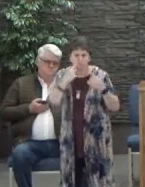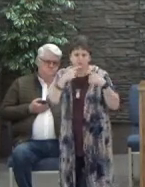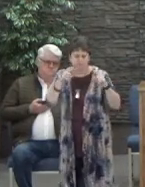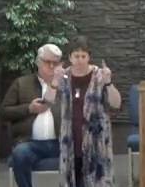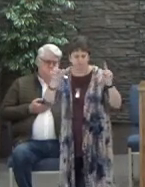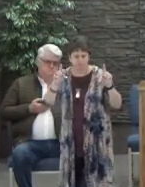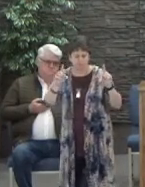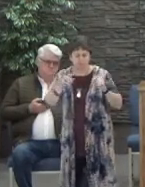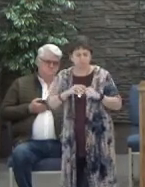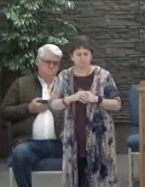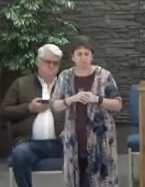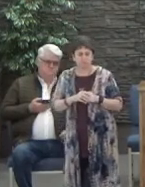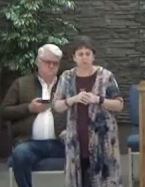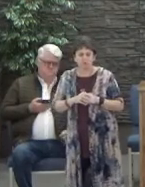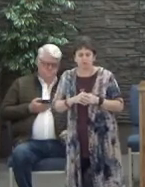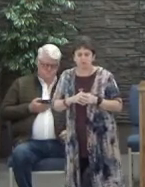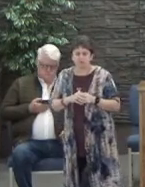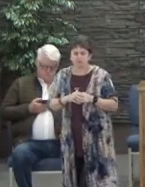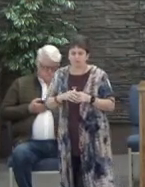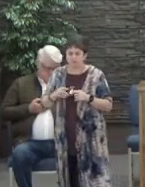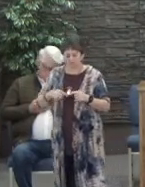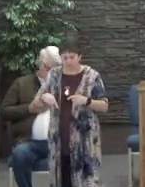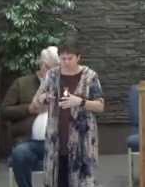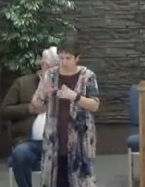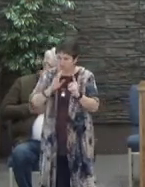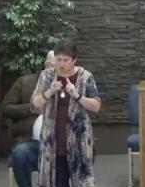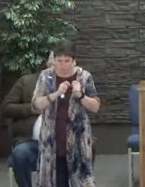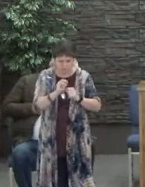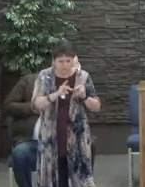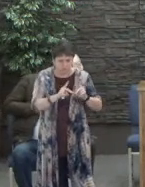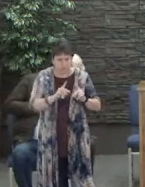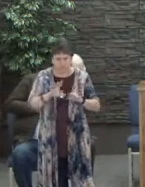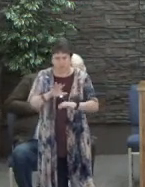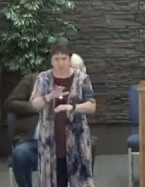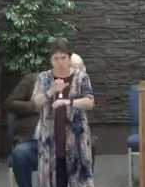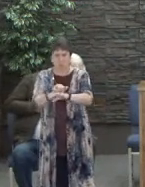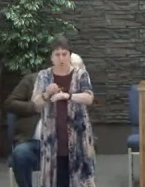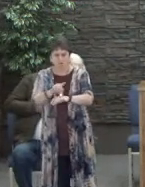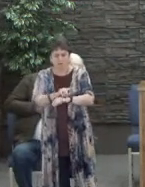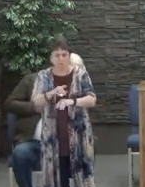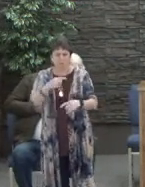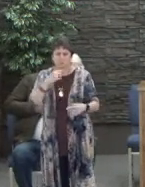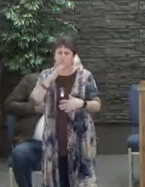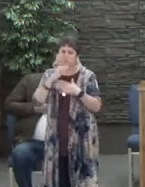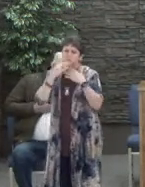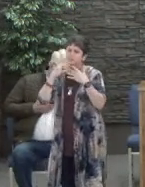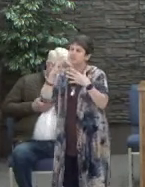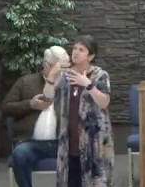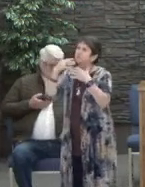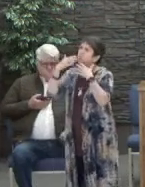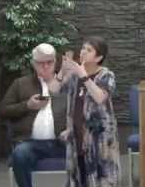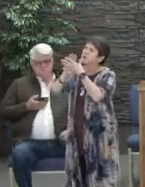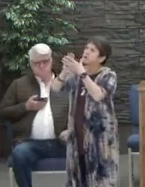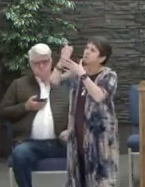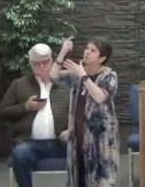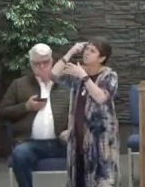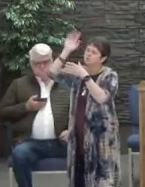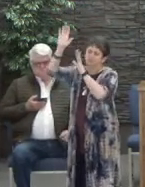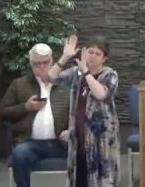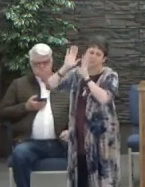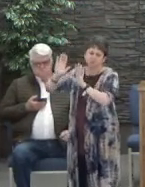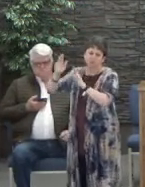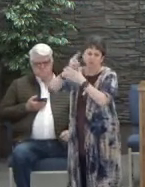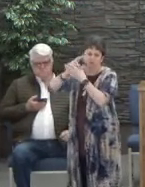successful." After consulting the people, Jehoshaphat appointed them to sing to the Lord, to praise him for the splendor of